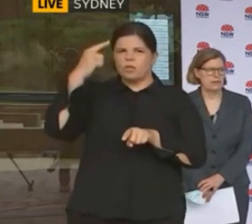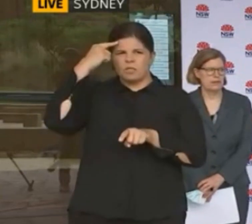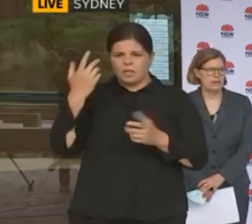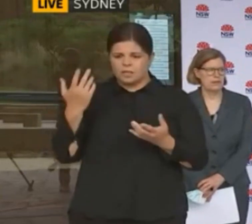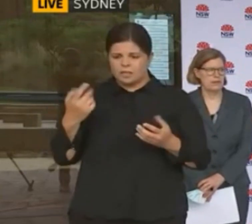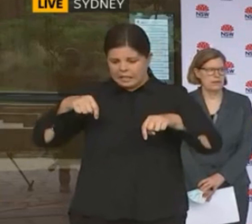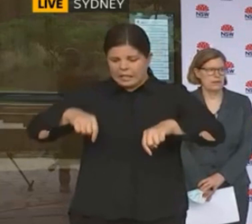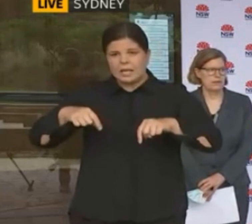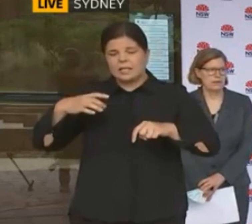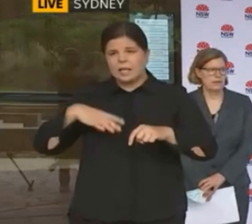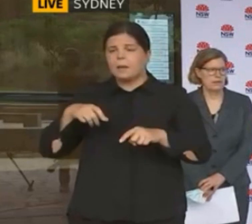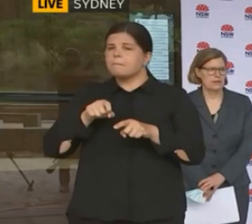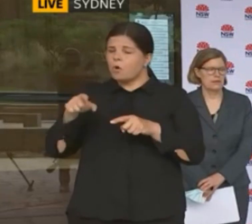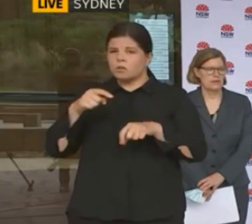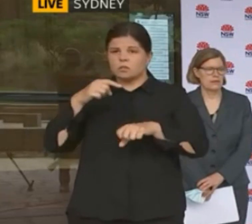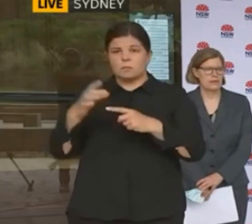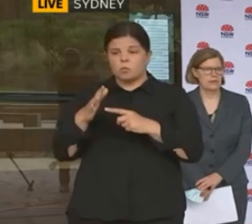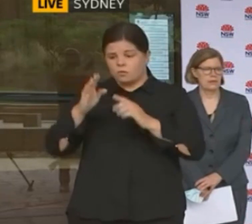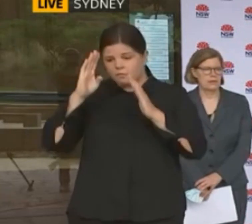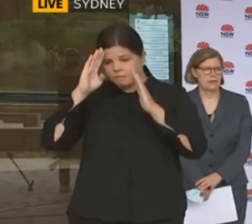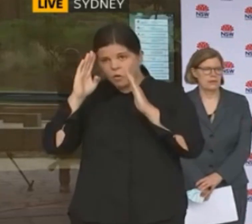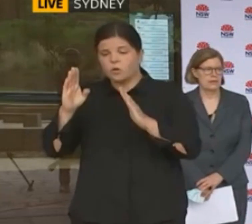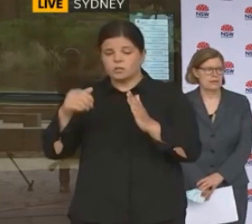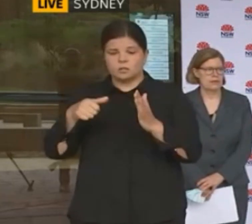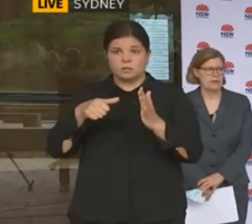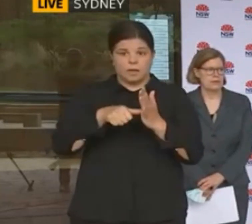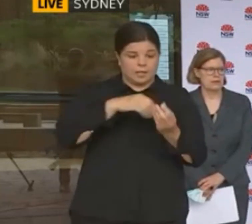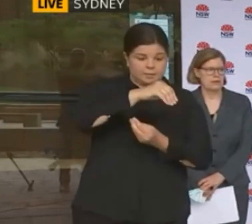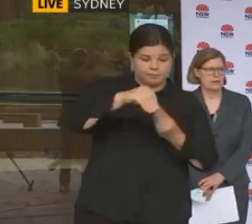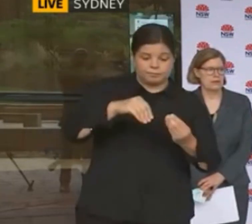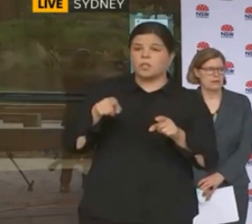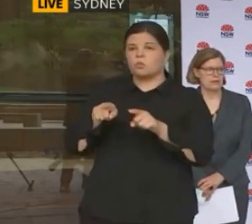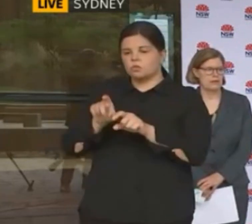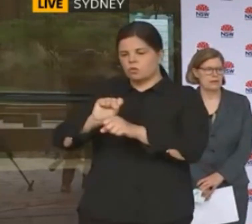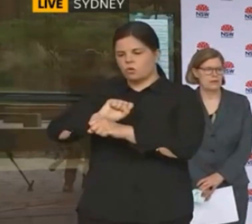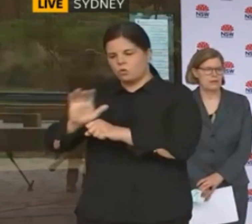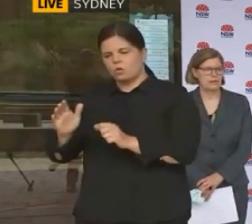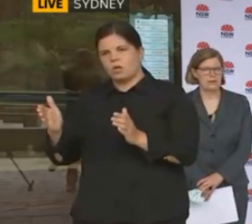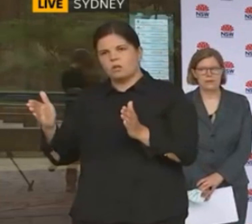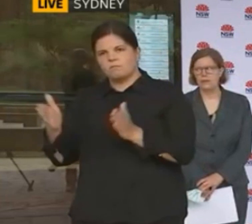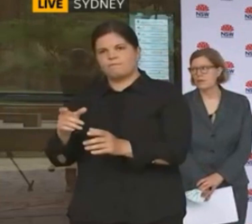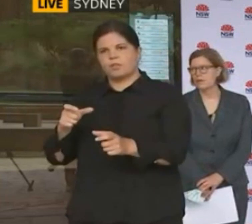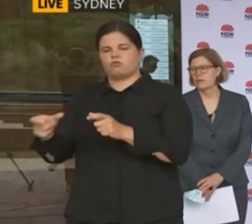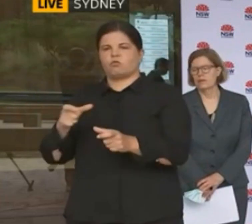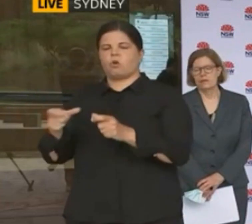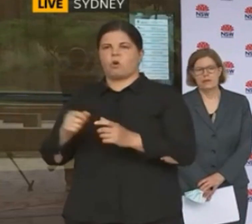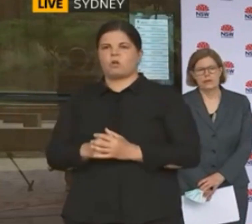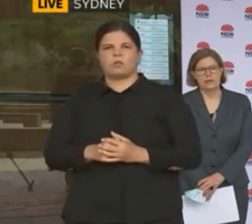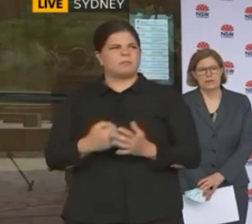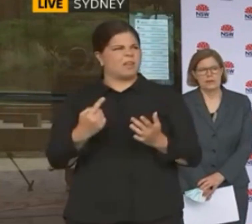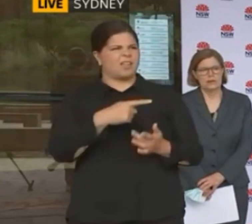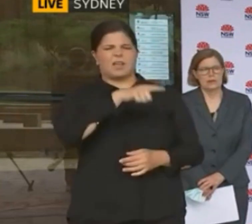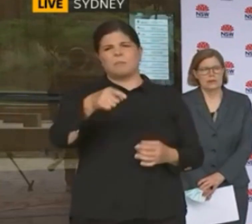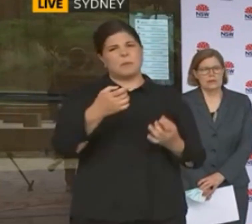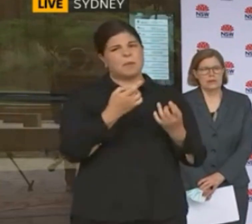going anywhere apart from fighting the virus and keeping our economy open. So that's what our focus is. I don't want to waste any time doing anything else, frankly, at